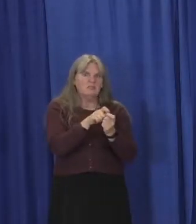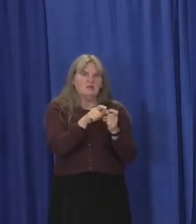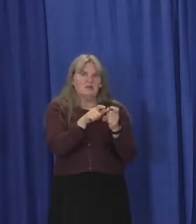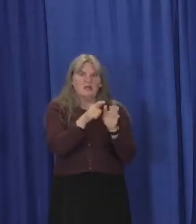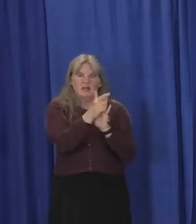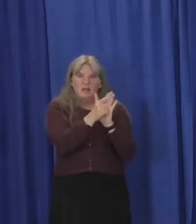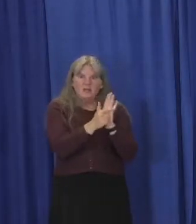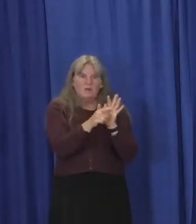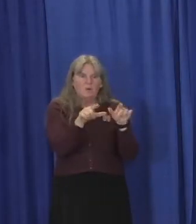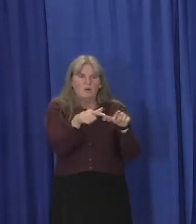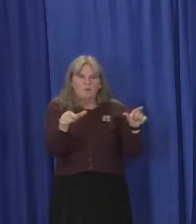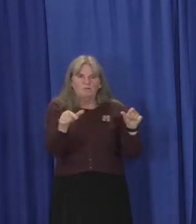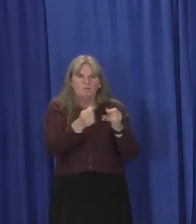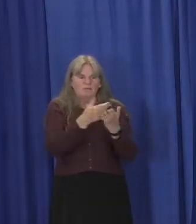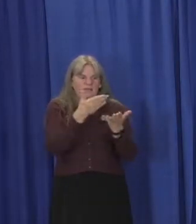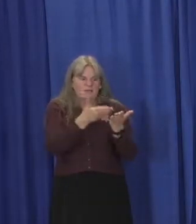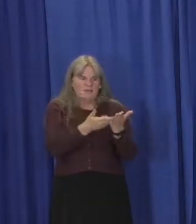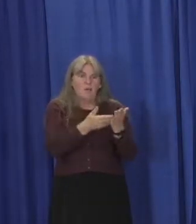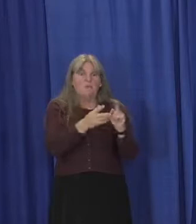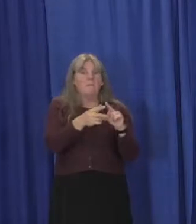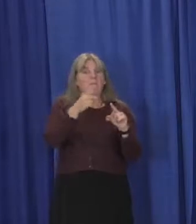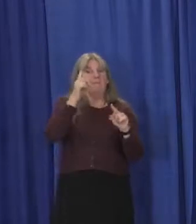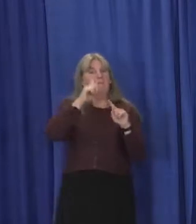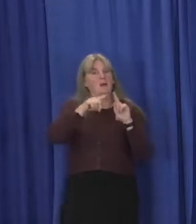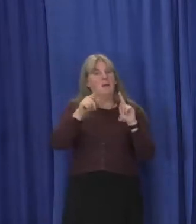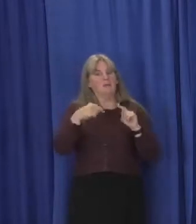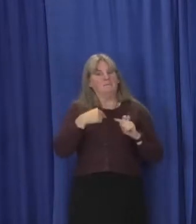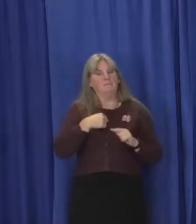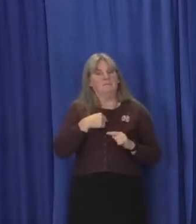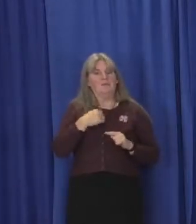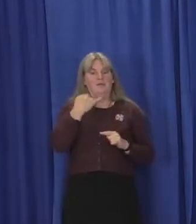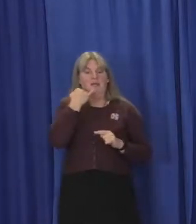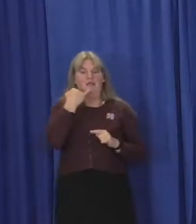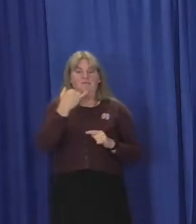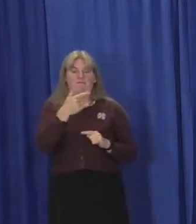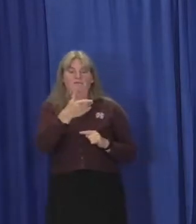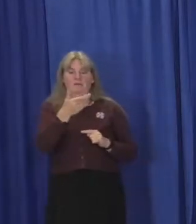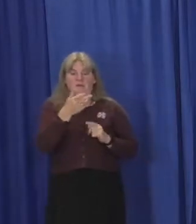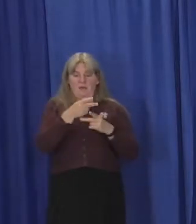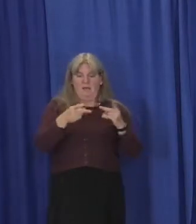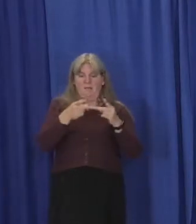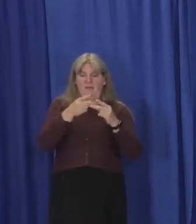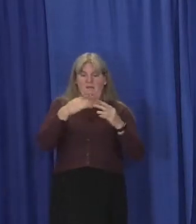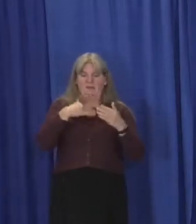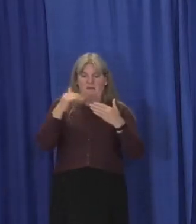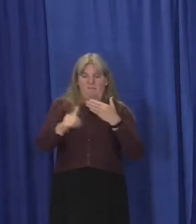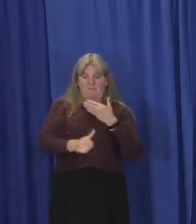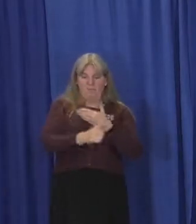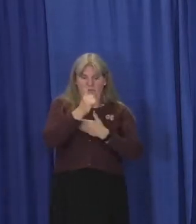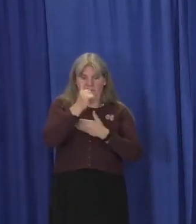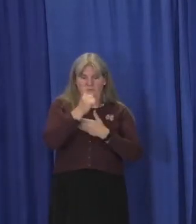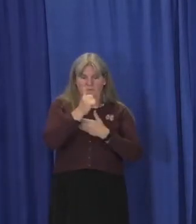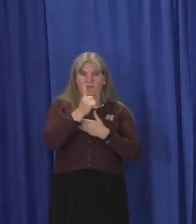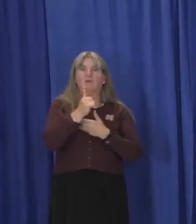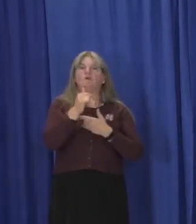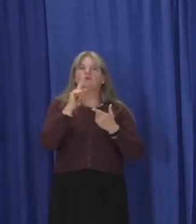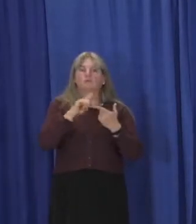that looks like. What I will say is that when there is a risk of a transmission to the